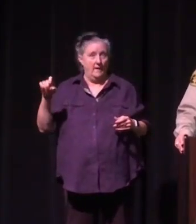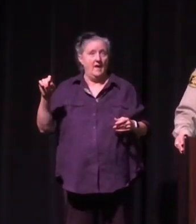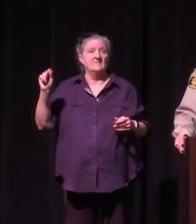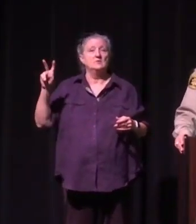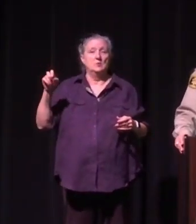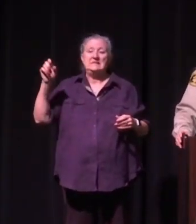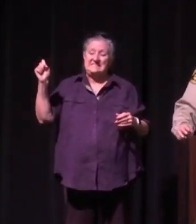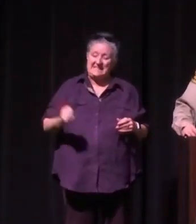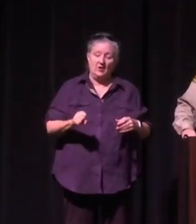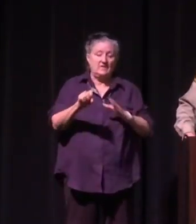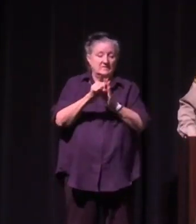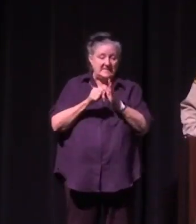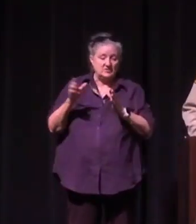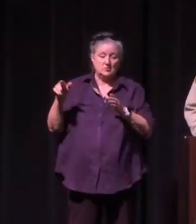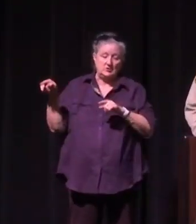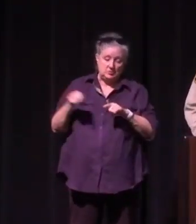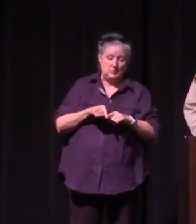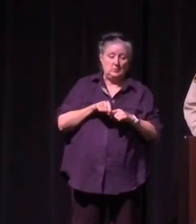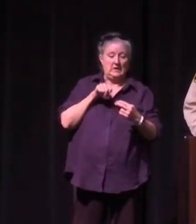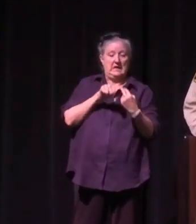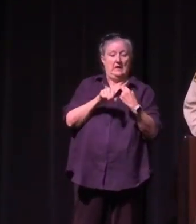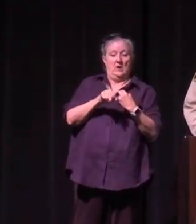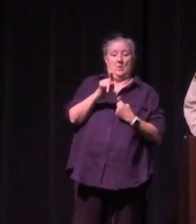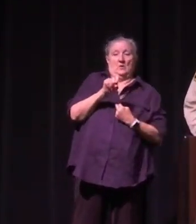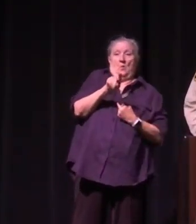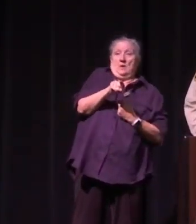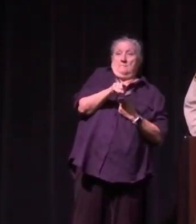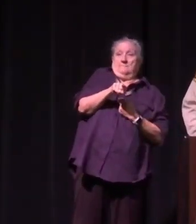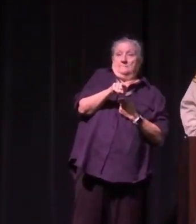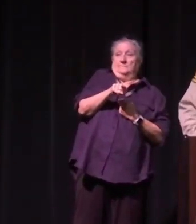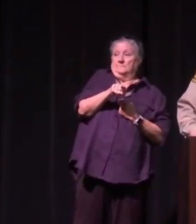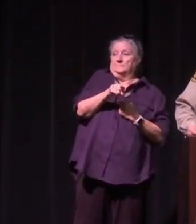Street to Highway 101.